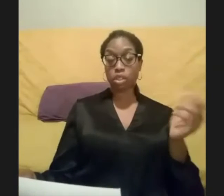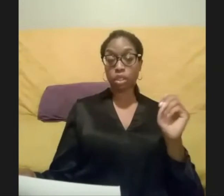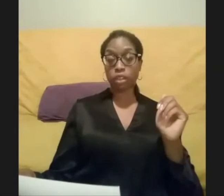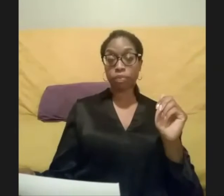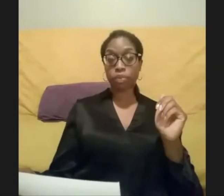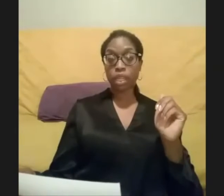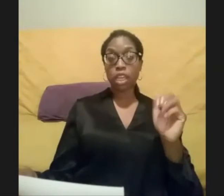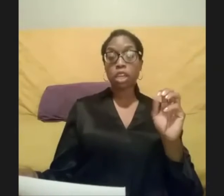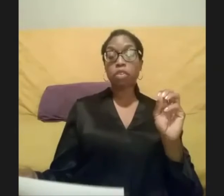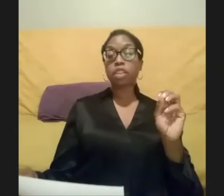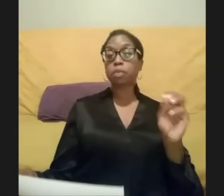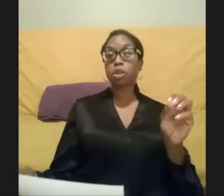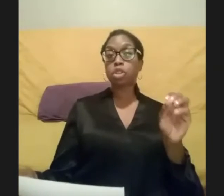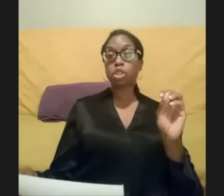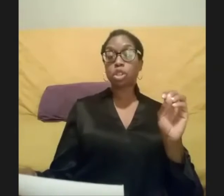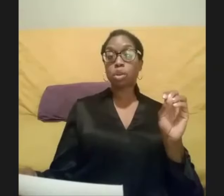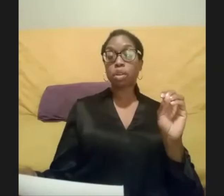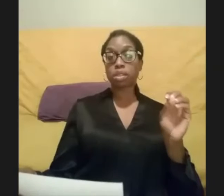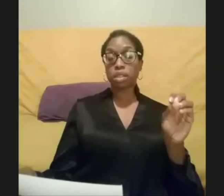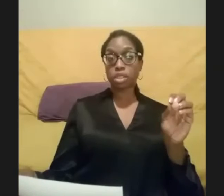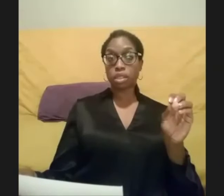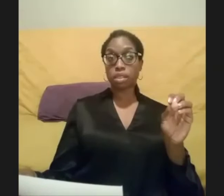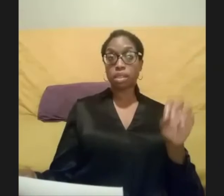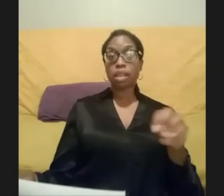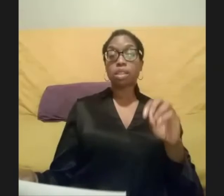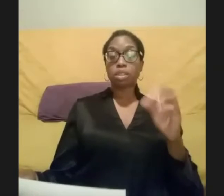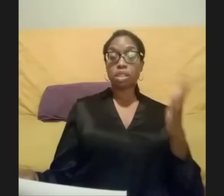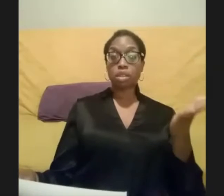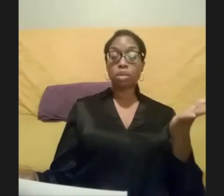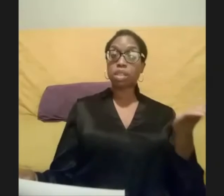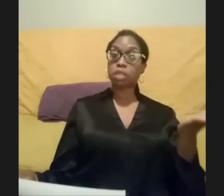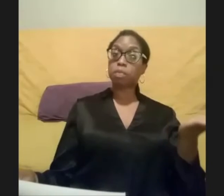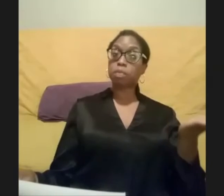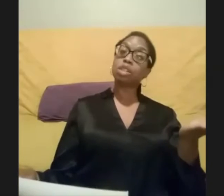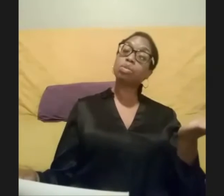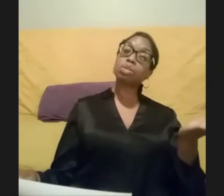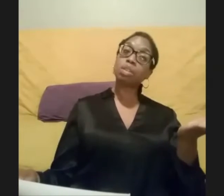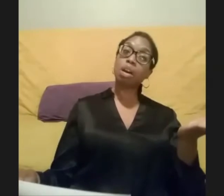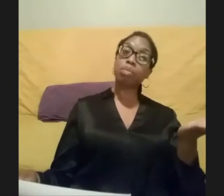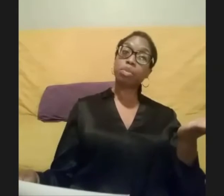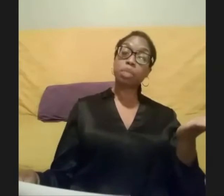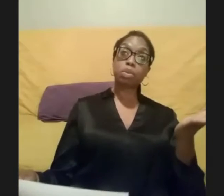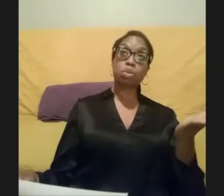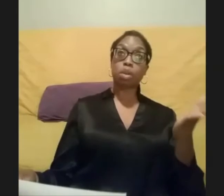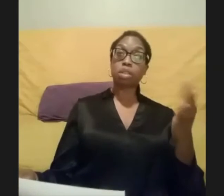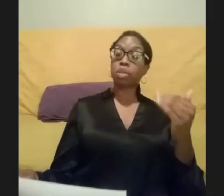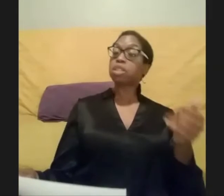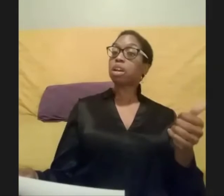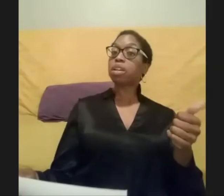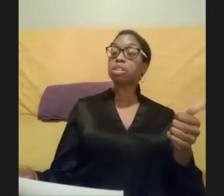earlier. If you have exposure to known carcinogens, so this includes asbestos, with people who worked in the race car